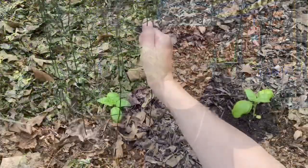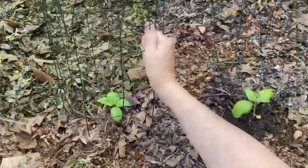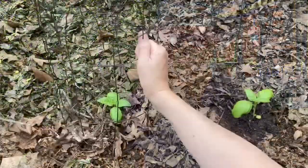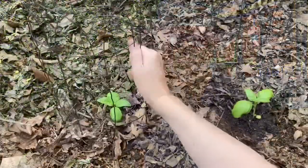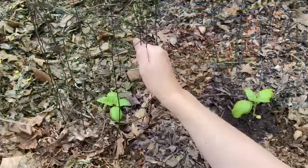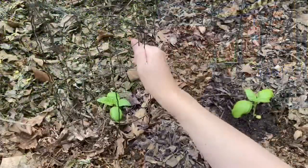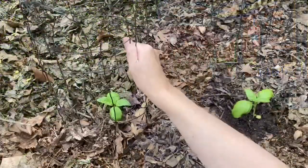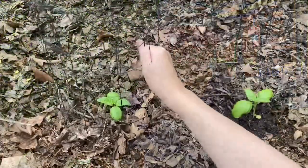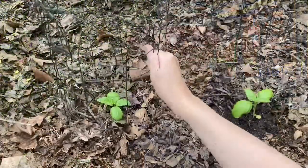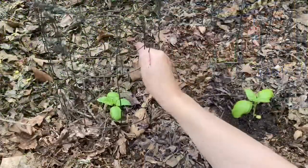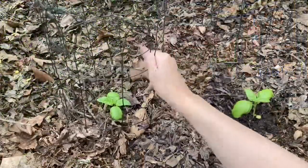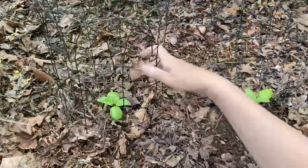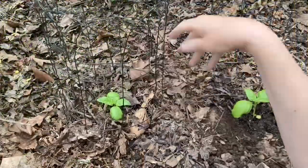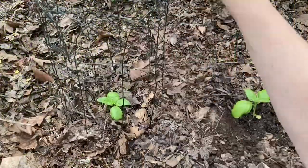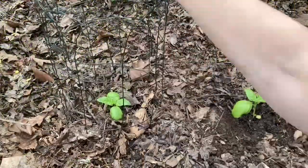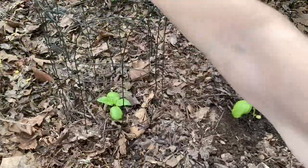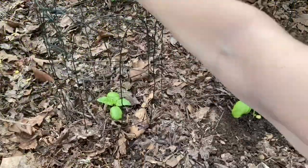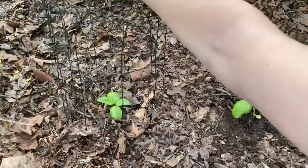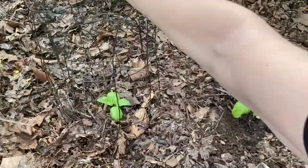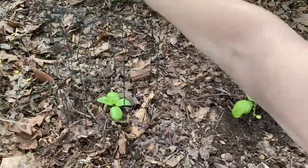these plants.